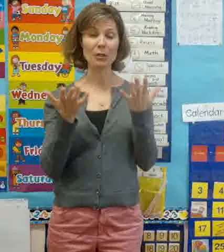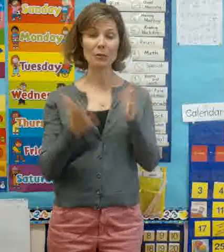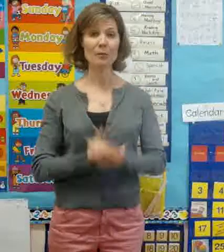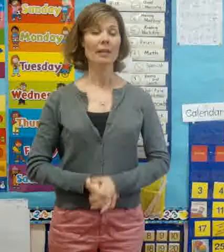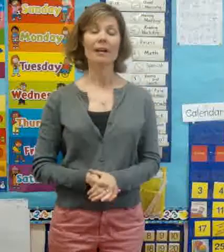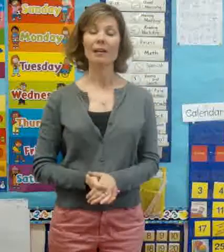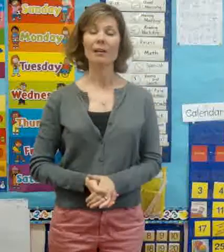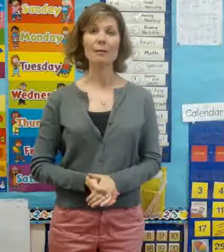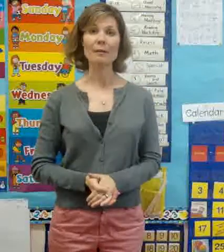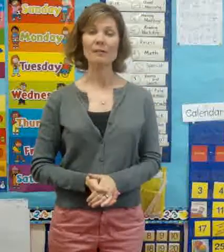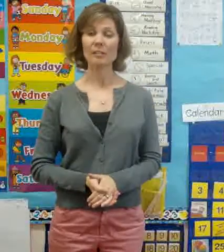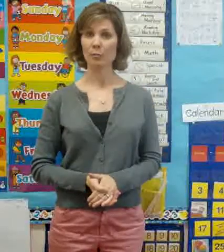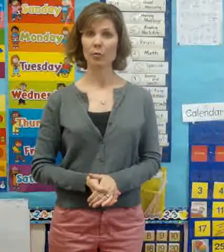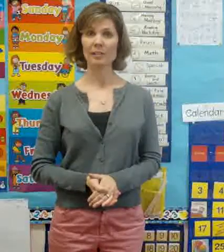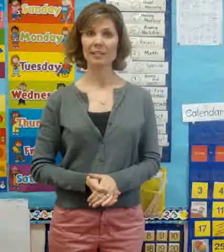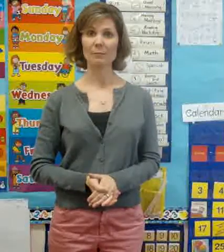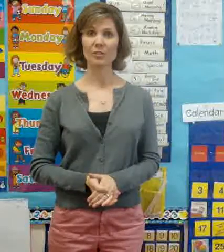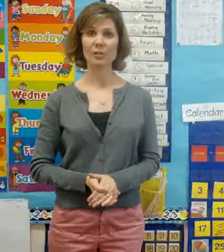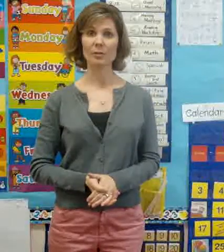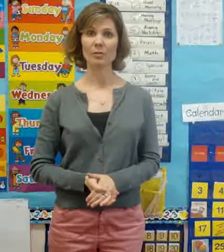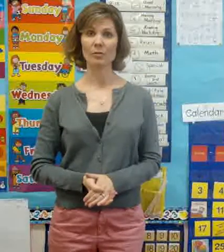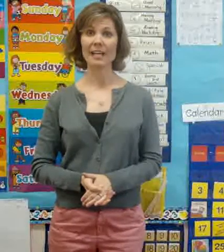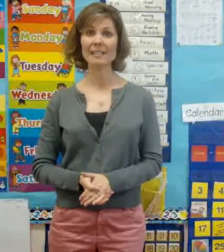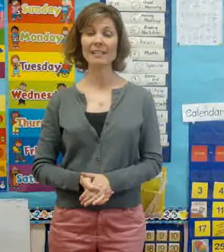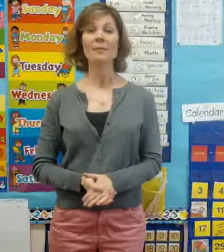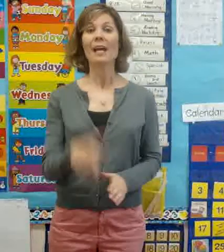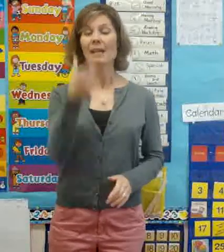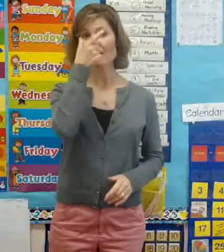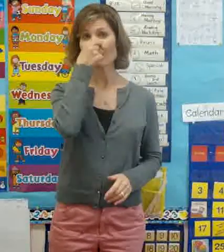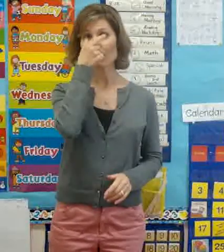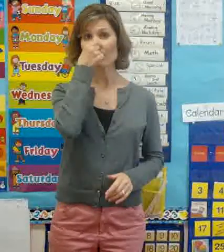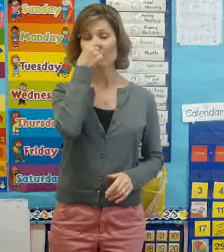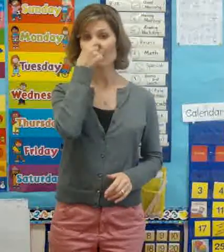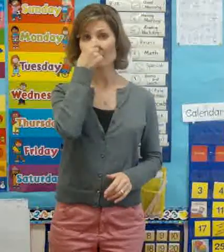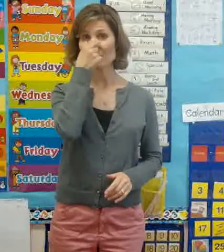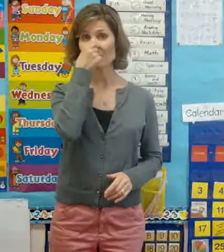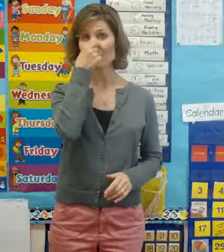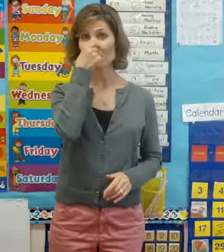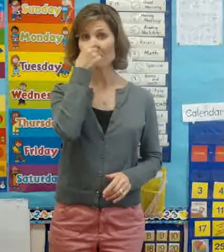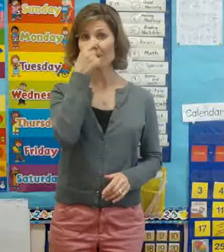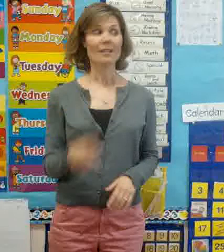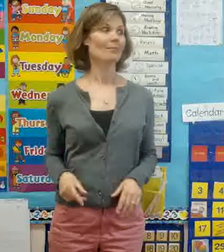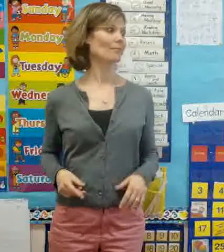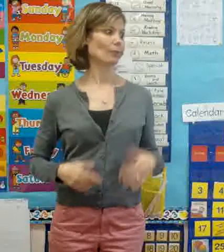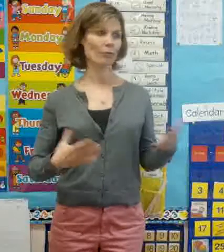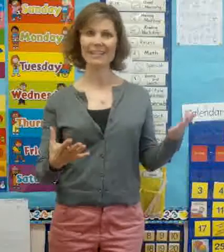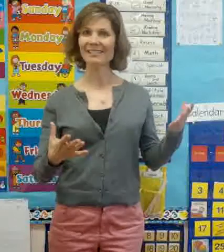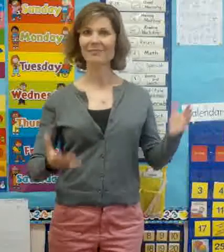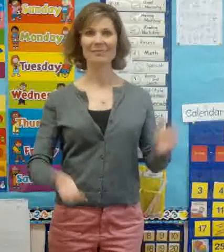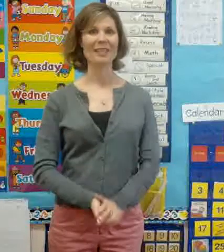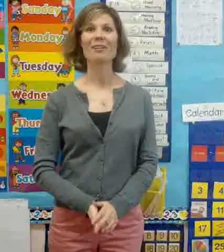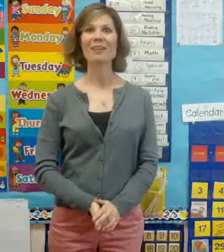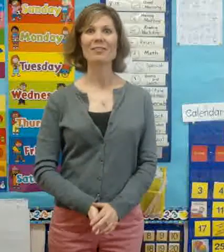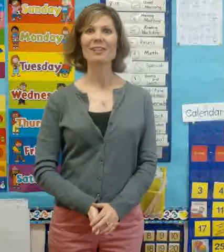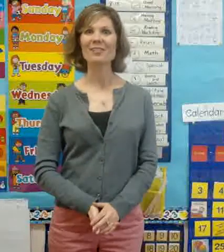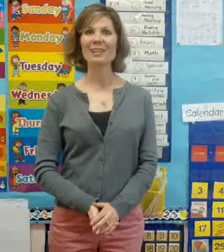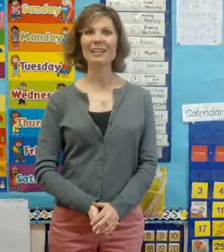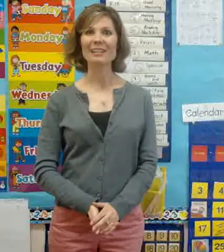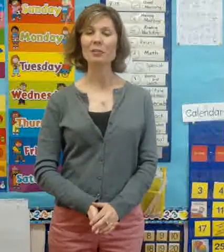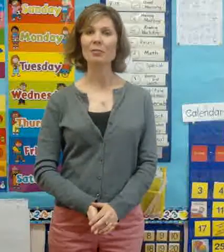know if it's an appropriate time to go and do that. And then also for tissue, great. They don't have to raise their hand and interrupt